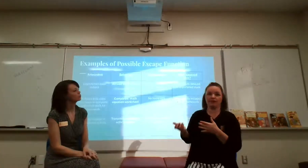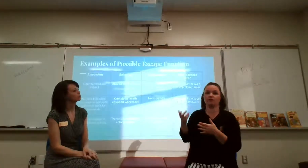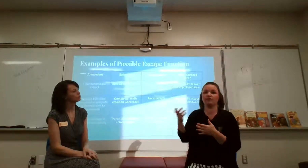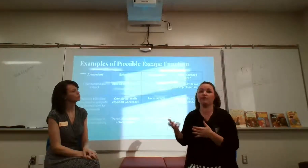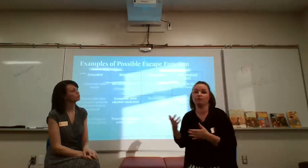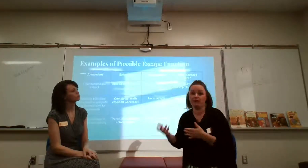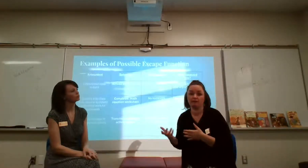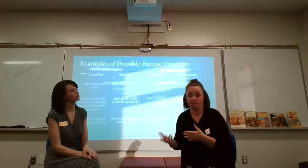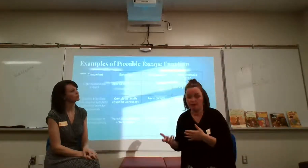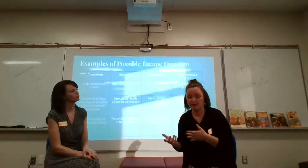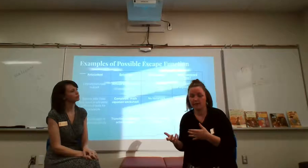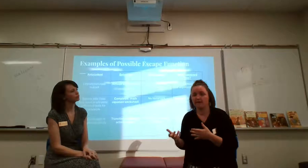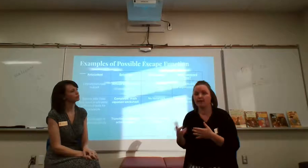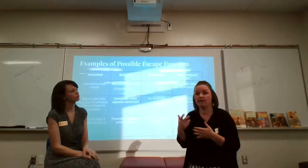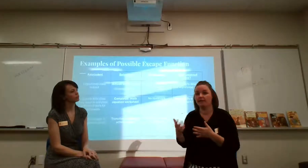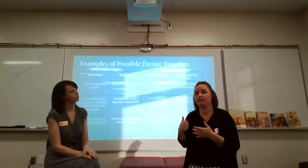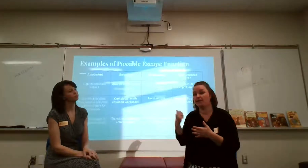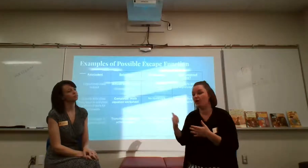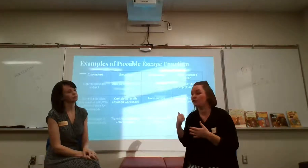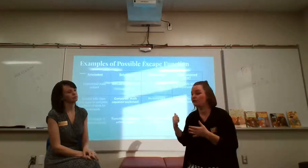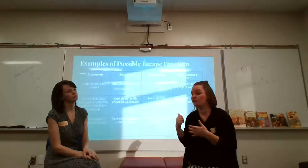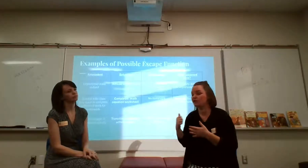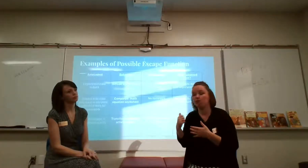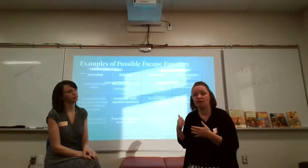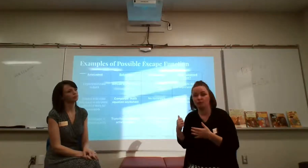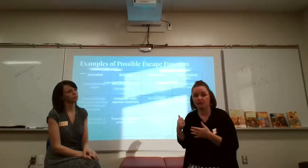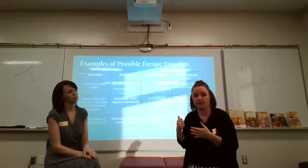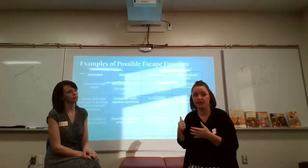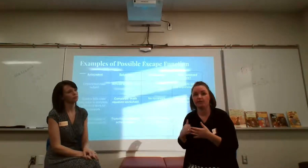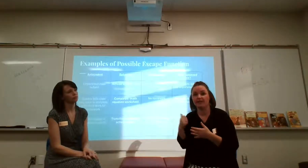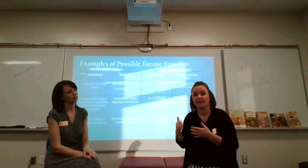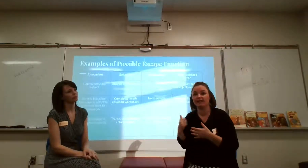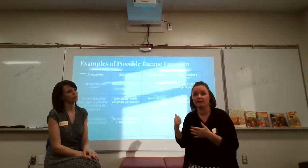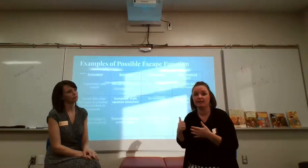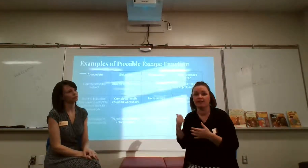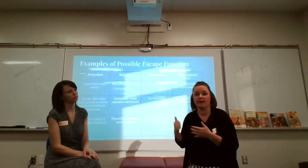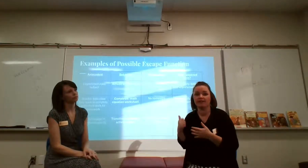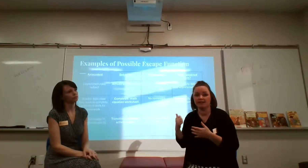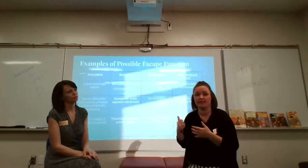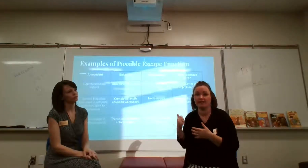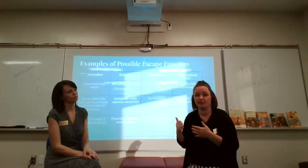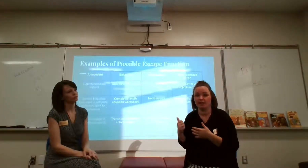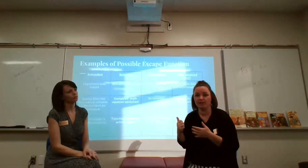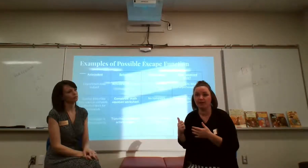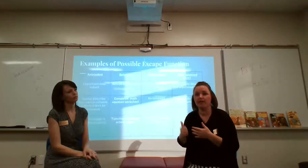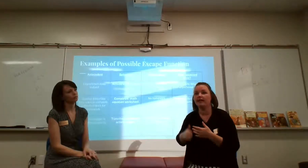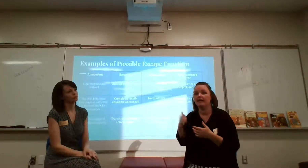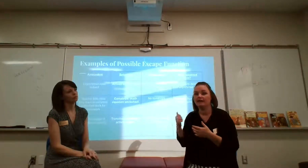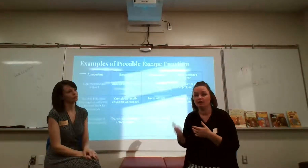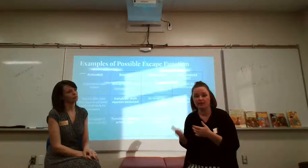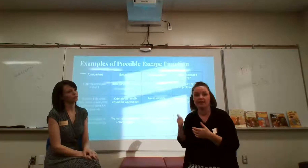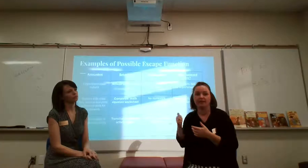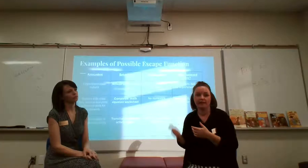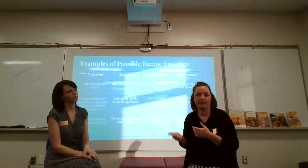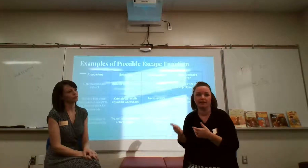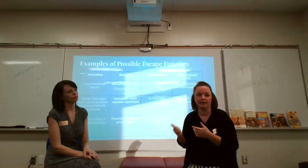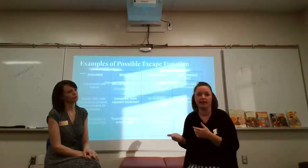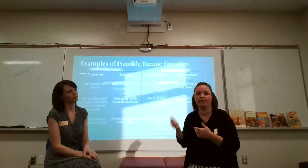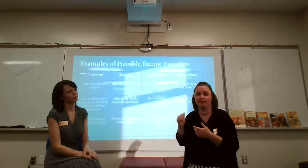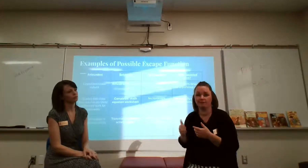continues if it's reinforced. Therefore, the consequence is reinforcing it. So sending them to the office in this situation is increasing the likelihood of them